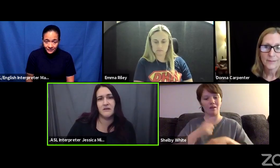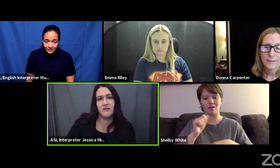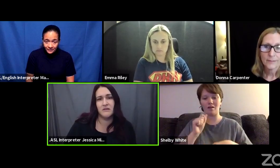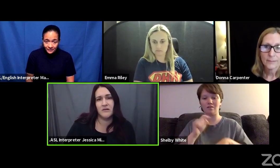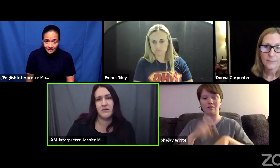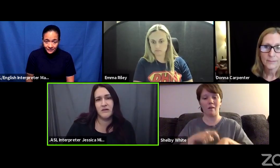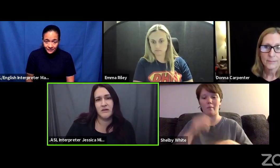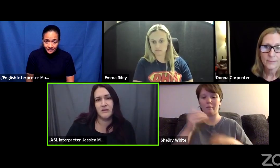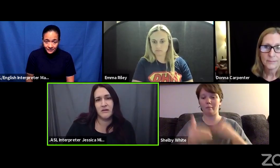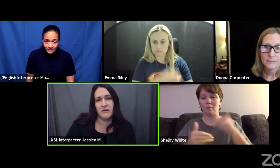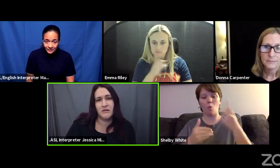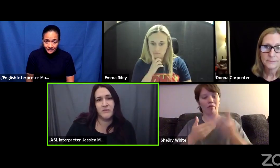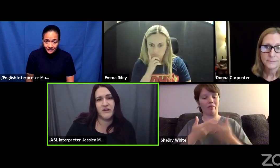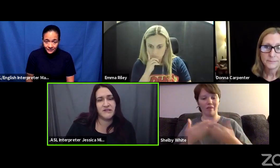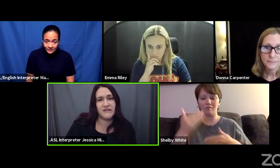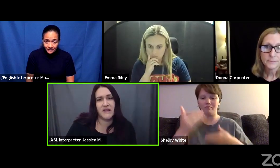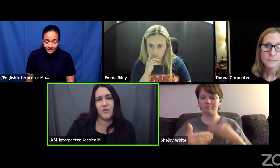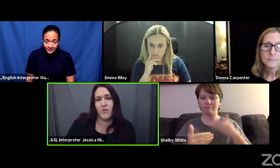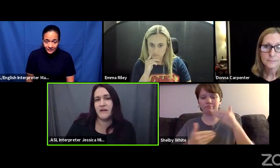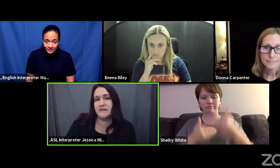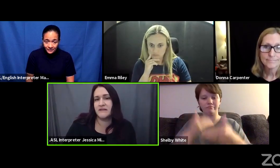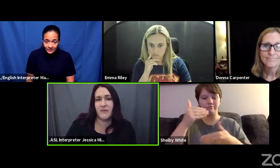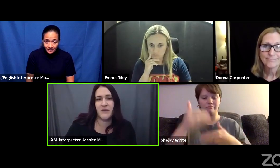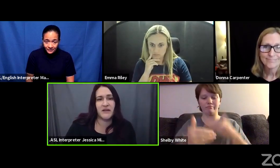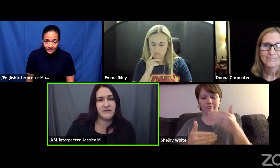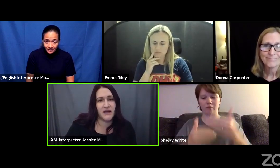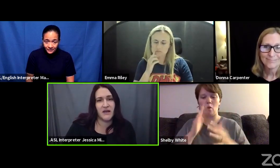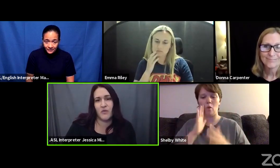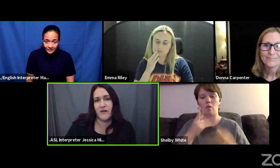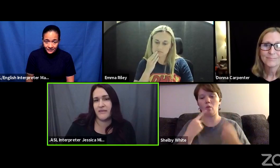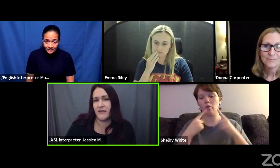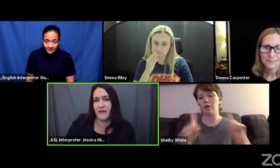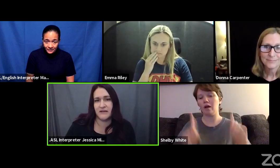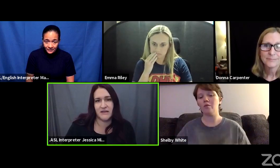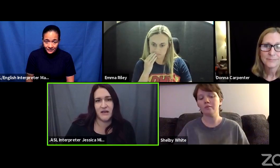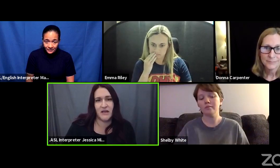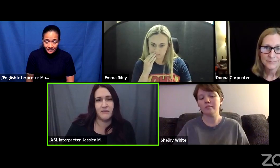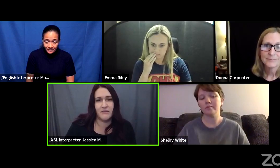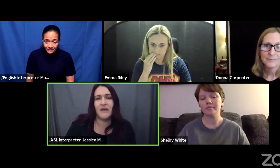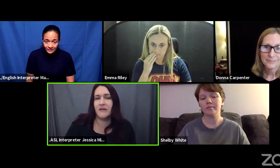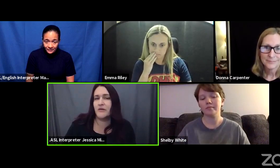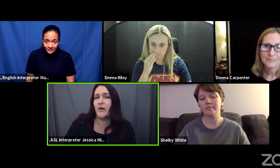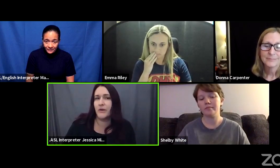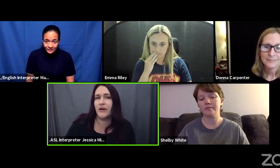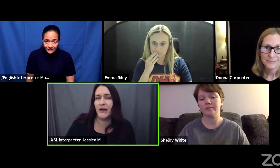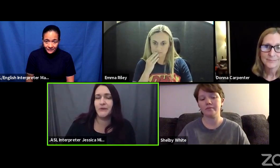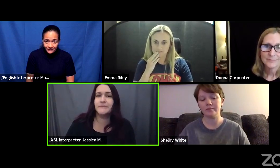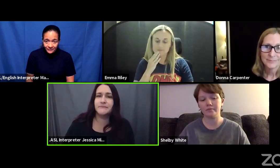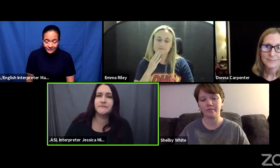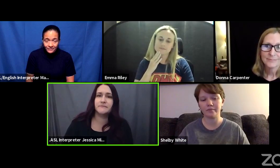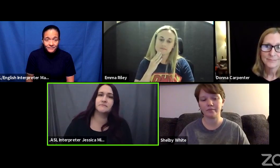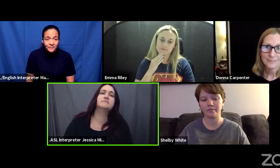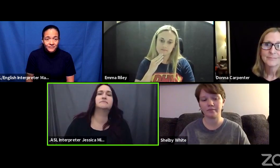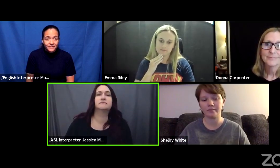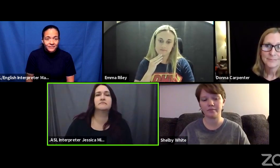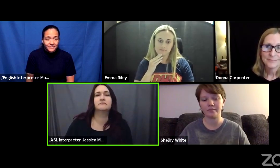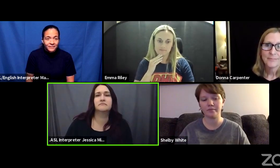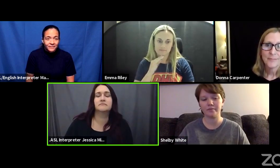scary, but just take it one step at a time, one thing at a time, and it'll all work out.